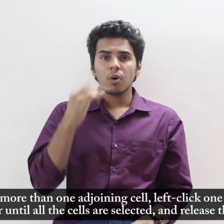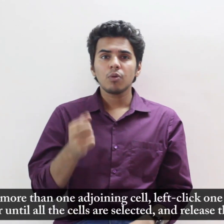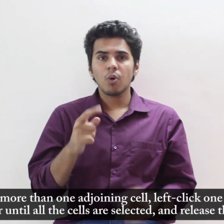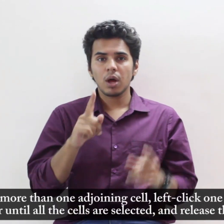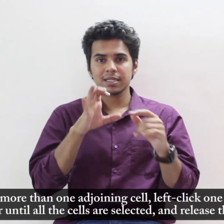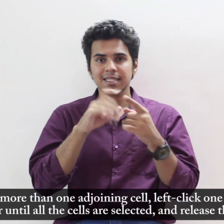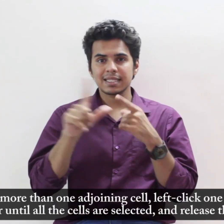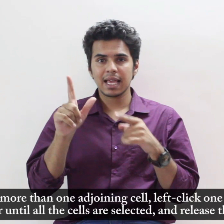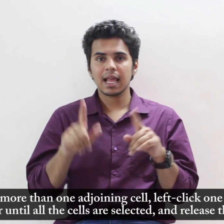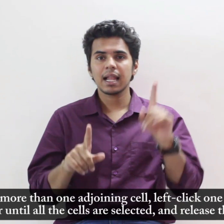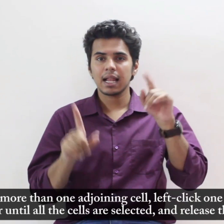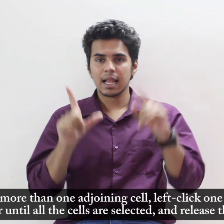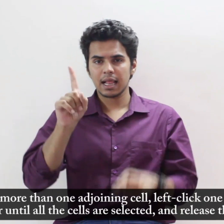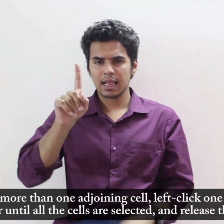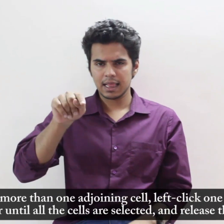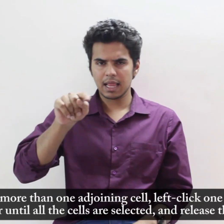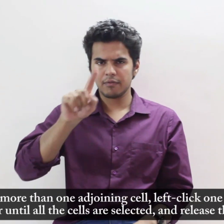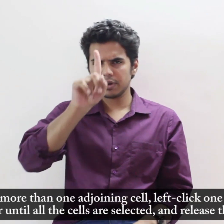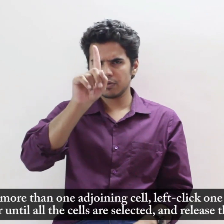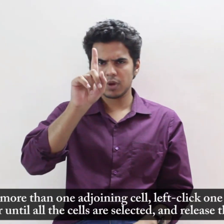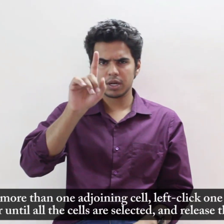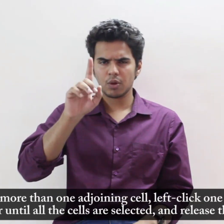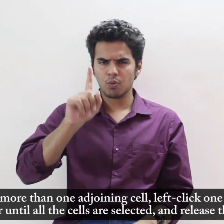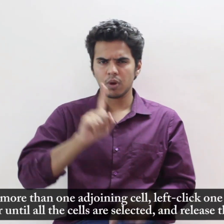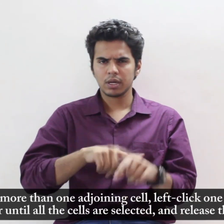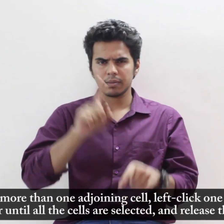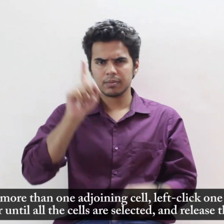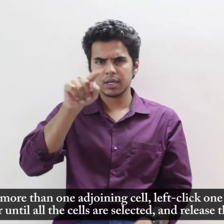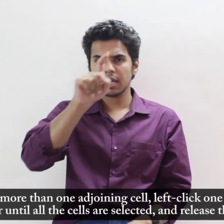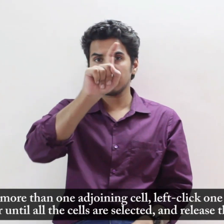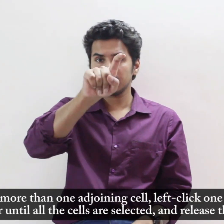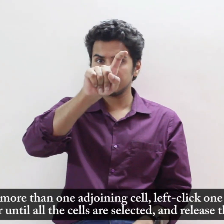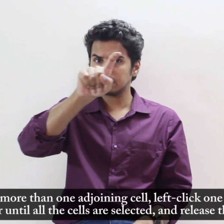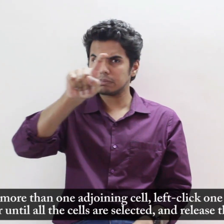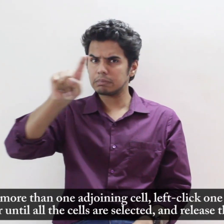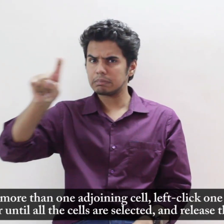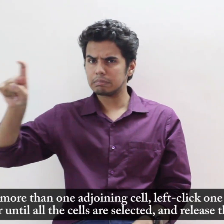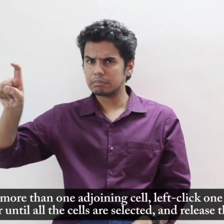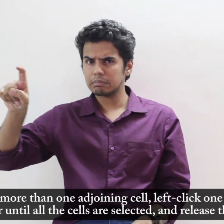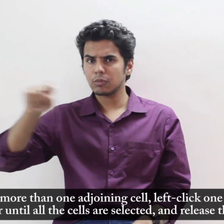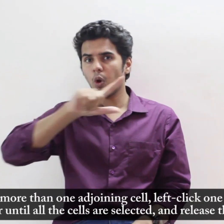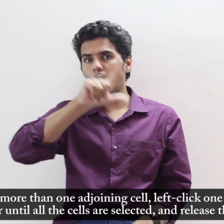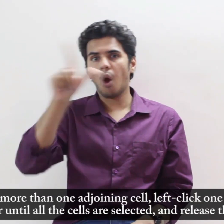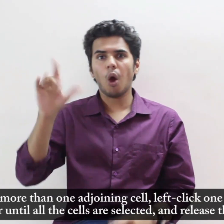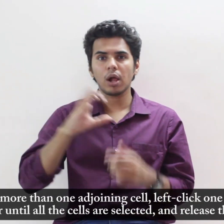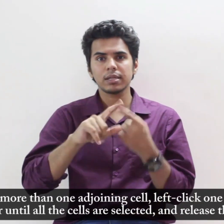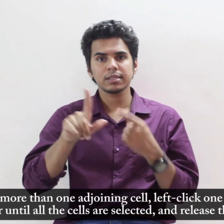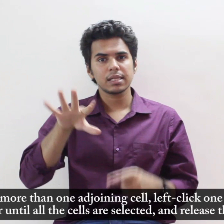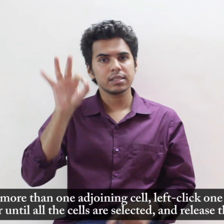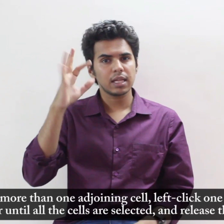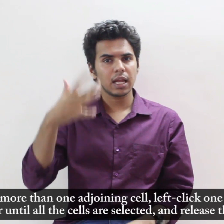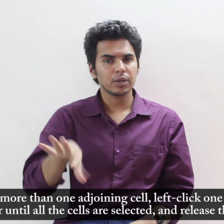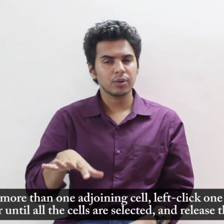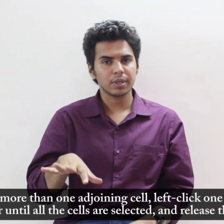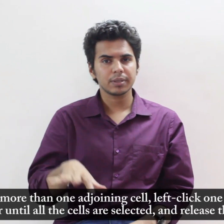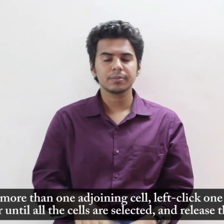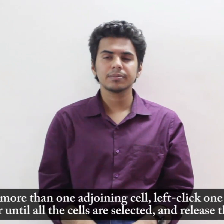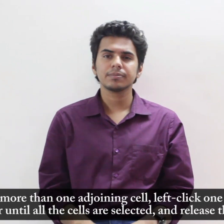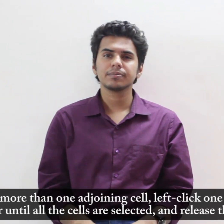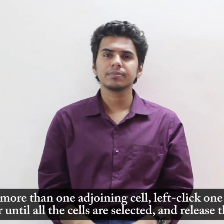To select more than one adjoining cell, left-click one of the cells, drag the cursor until all the cells are